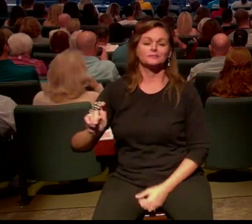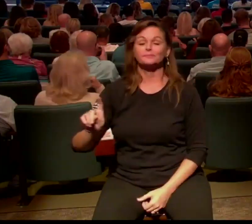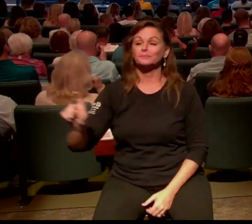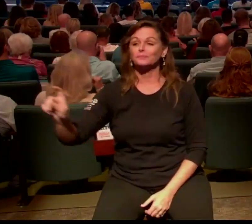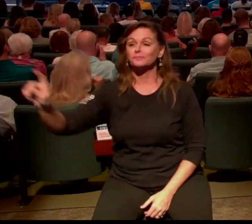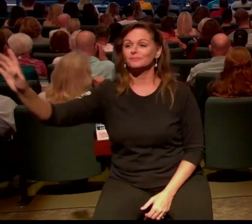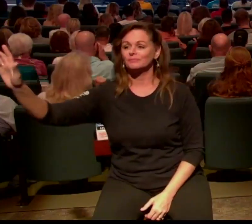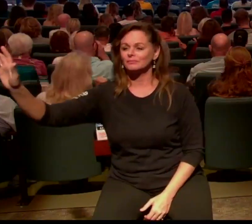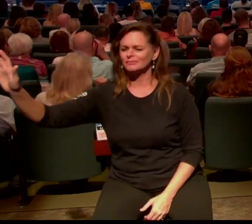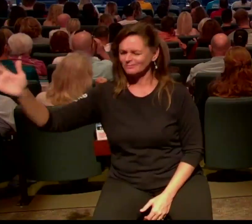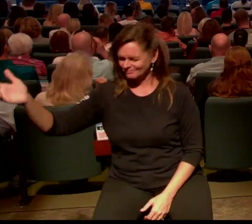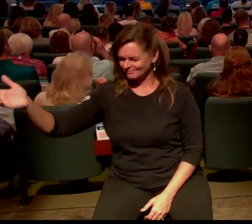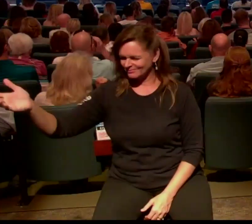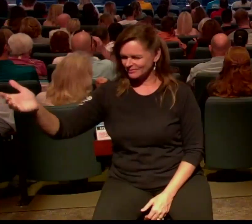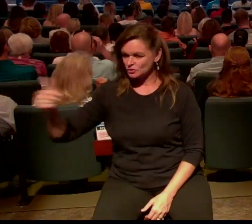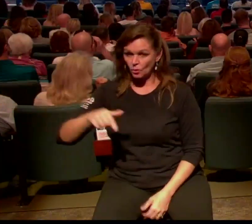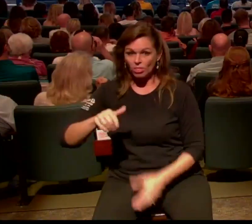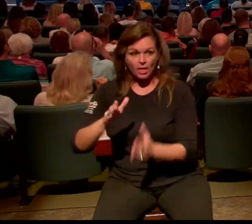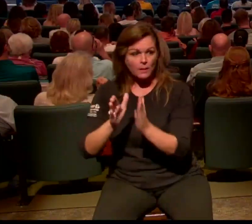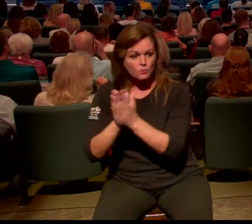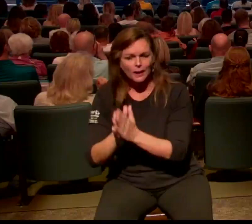You know,